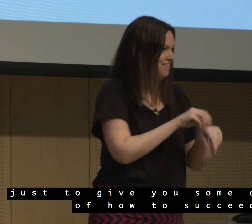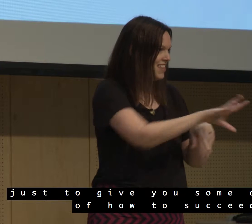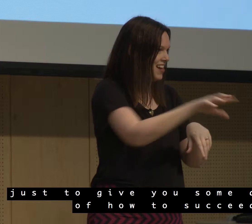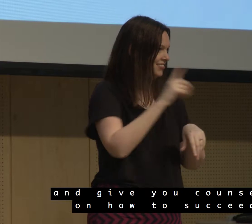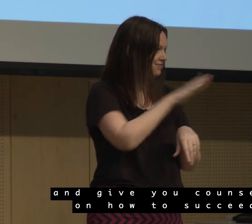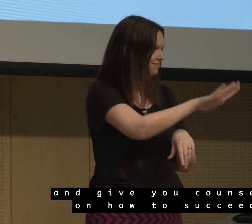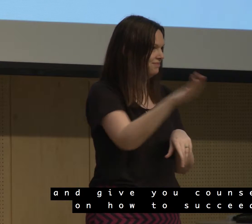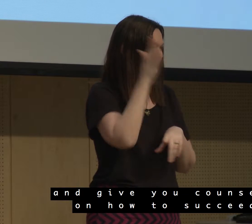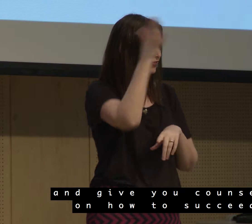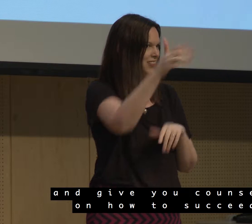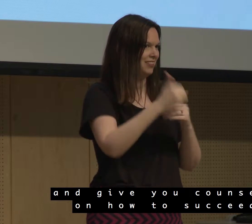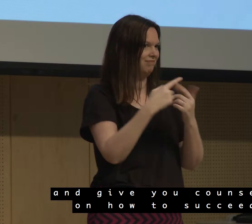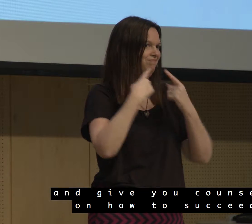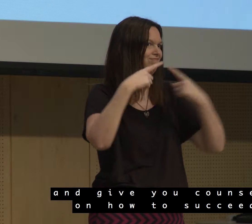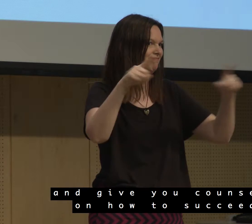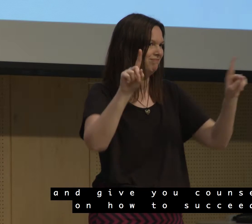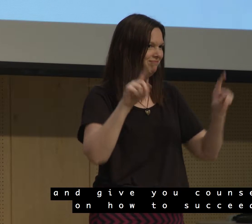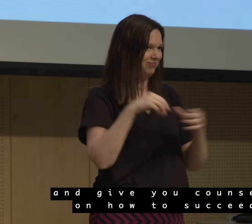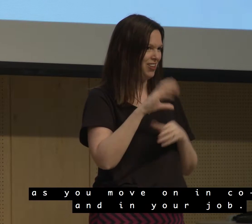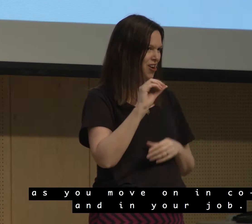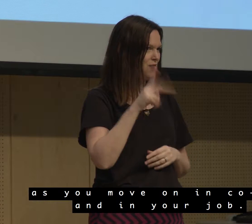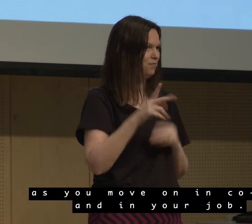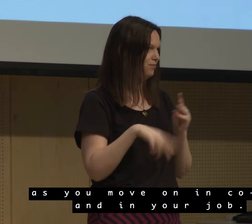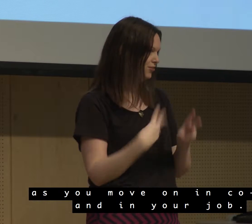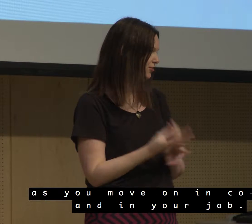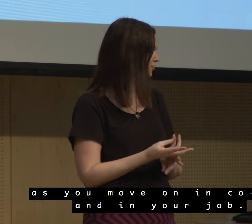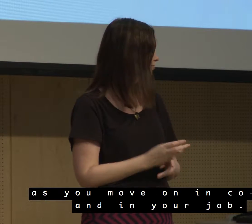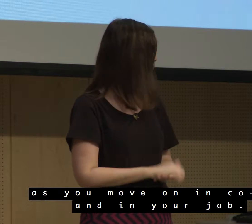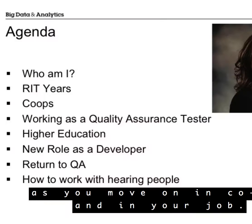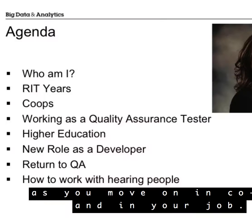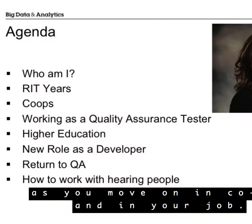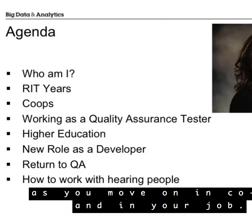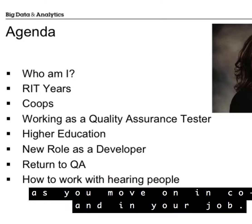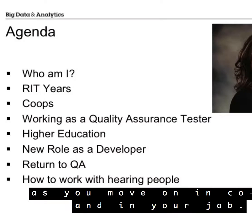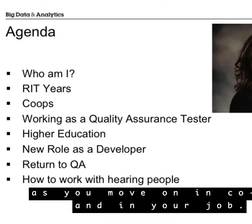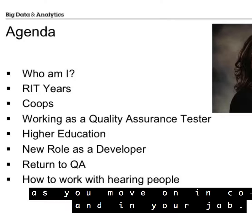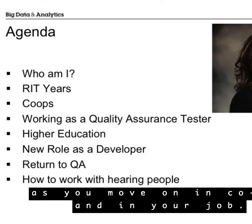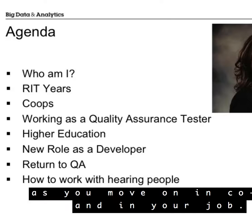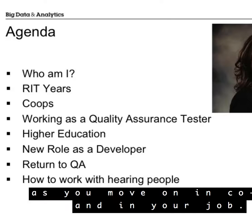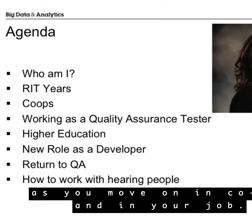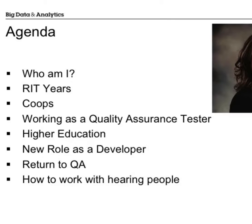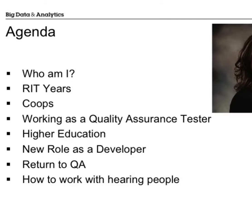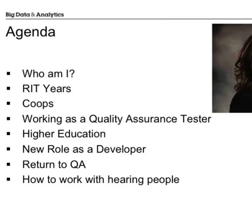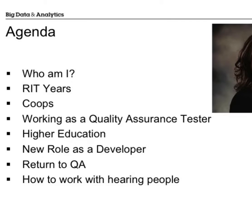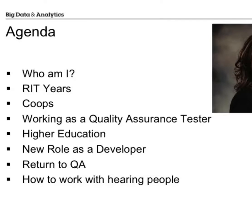how to succeed and give you counsel how to succeed as you move on in co-ops and in your job.